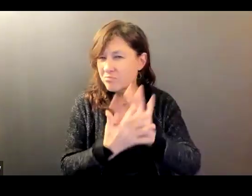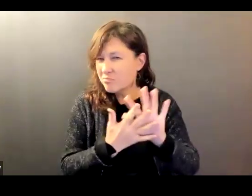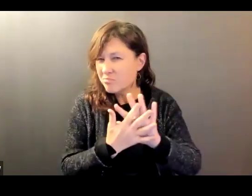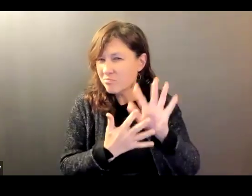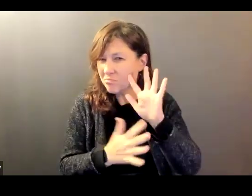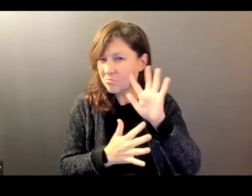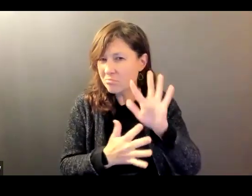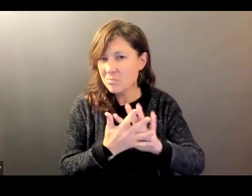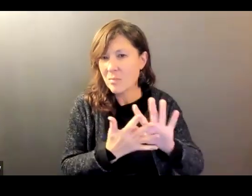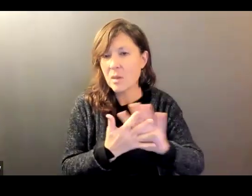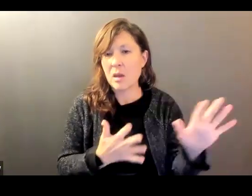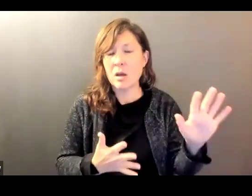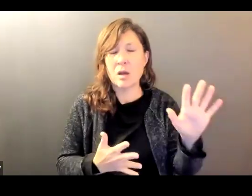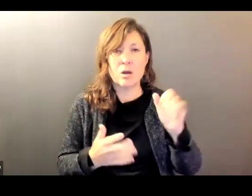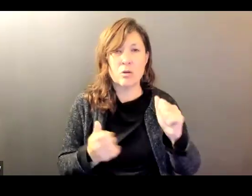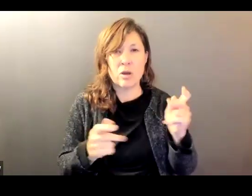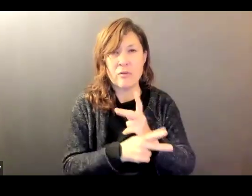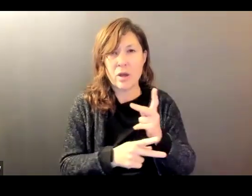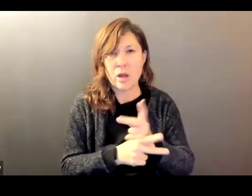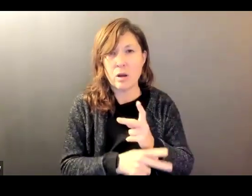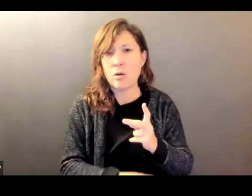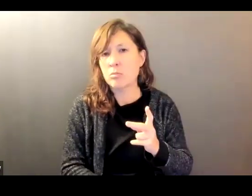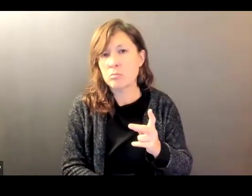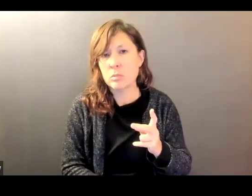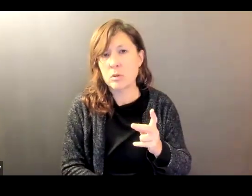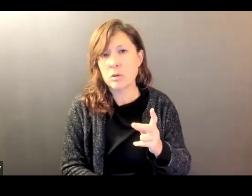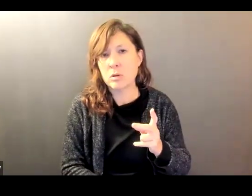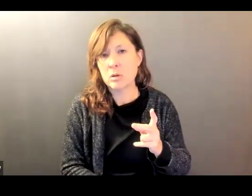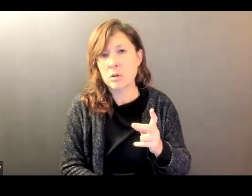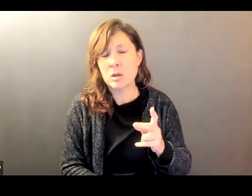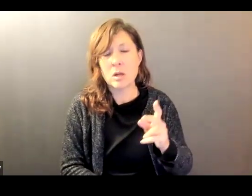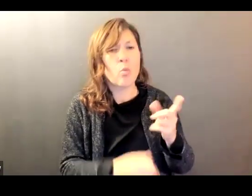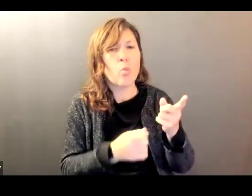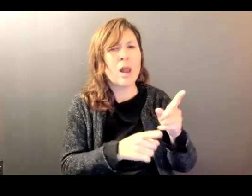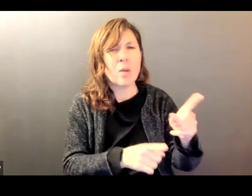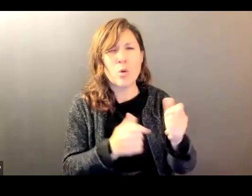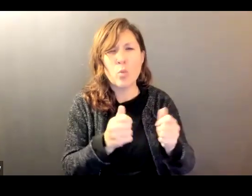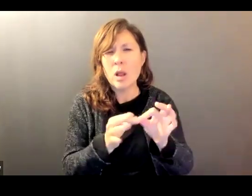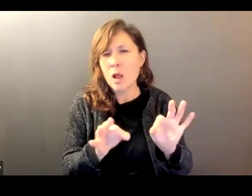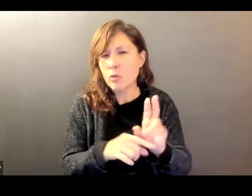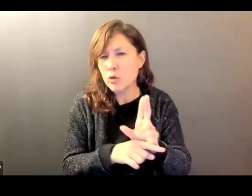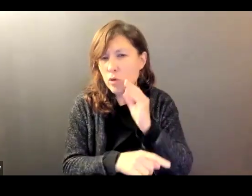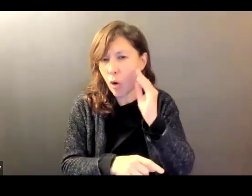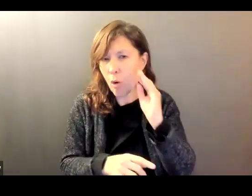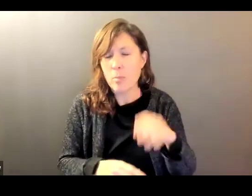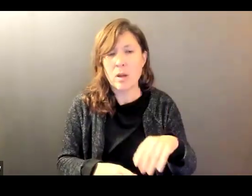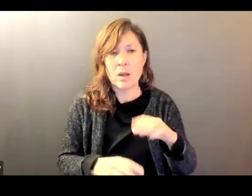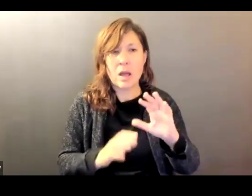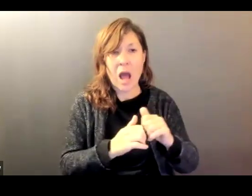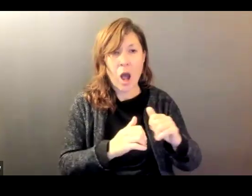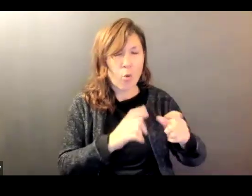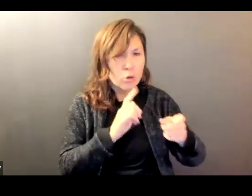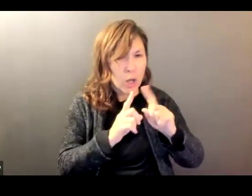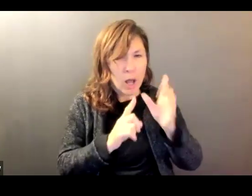does that mean at home, how we're building libraries in the home, how we're talking about literacy instruction at the home.